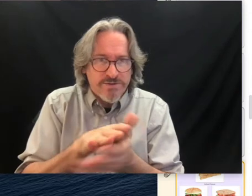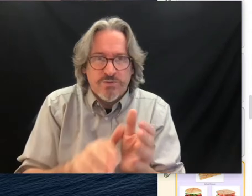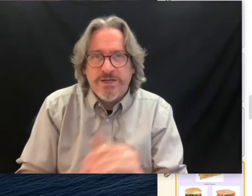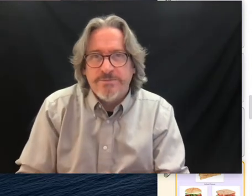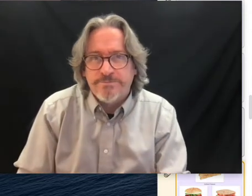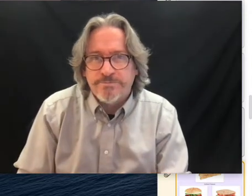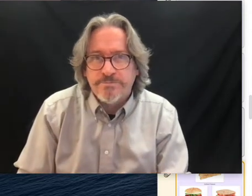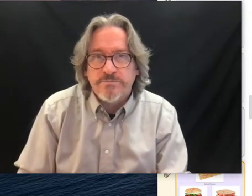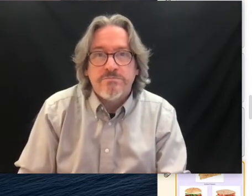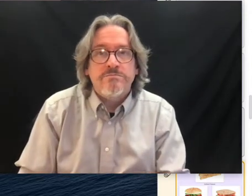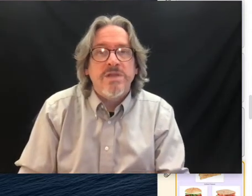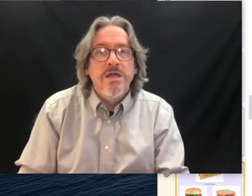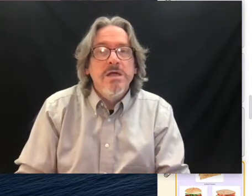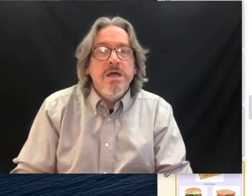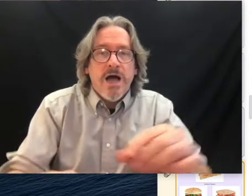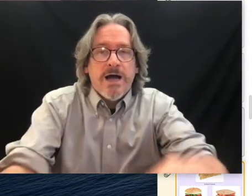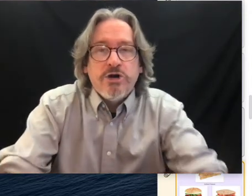whatever's in between.